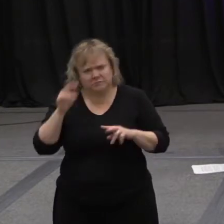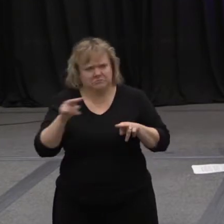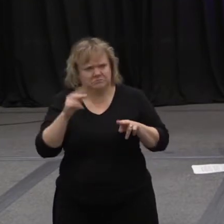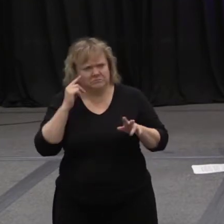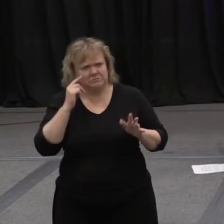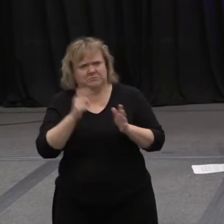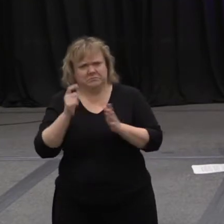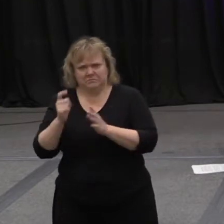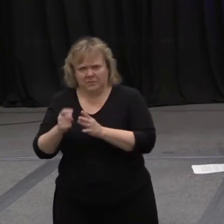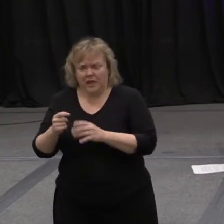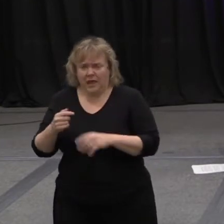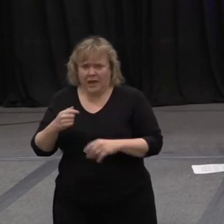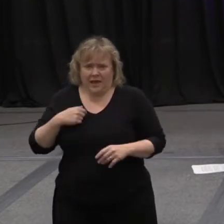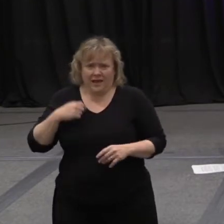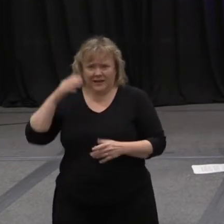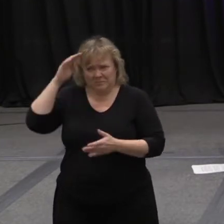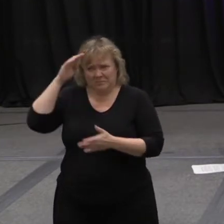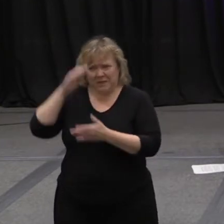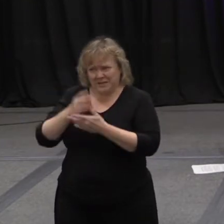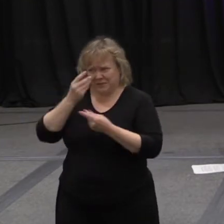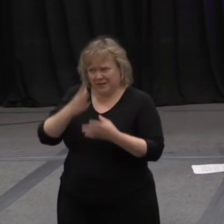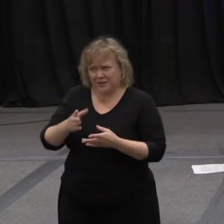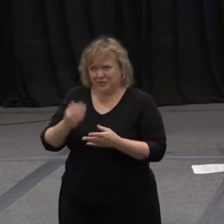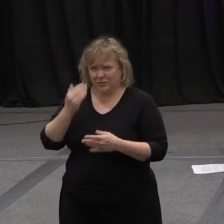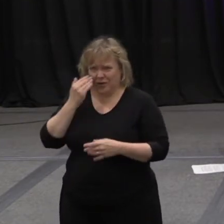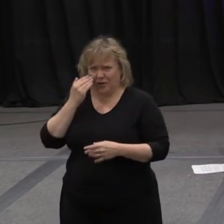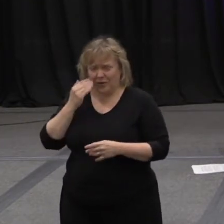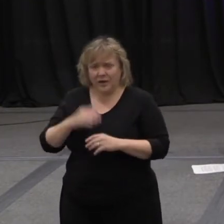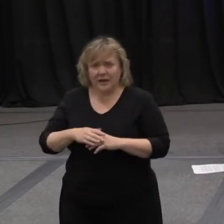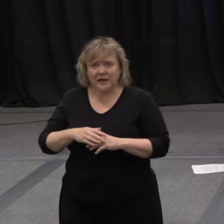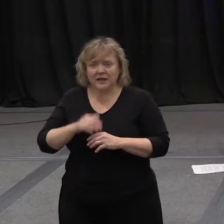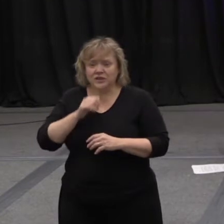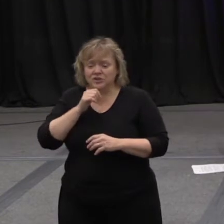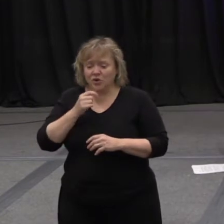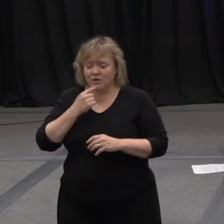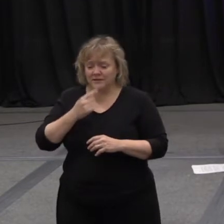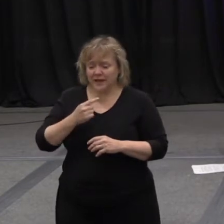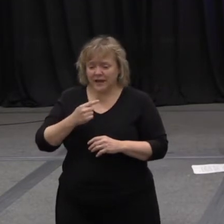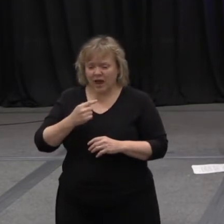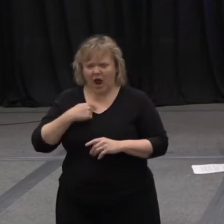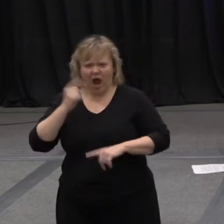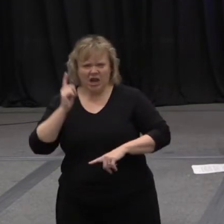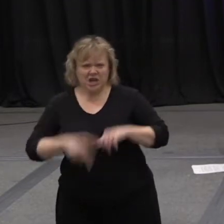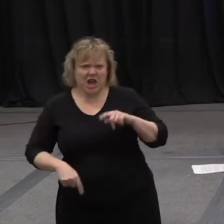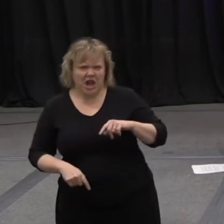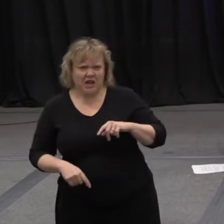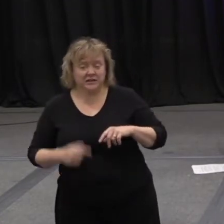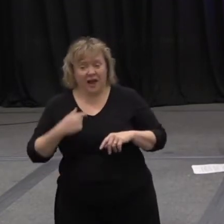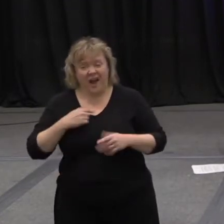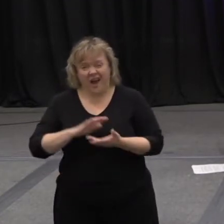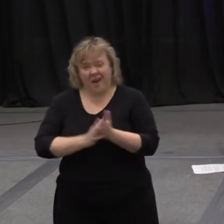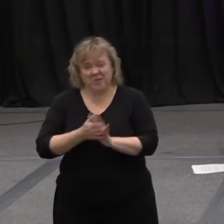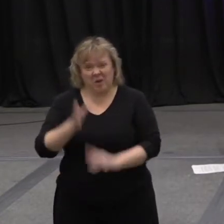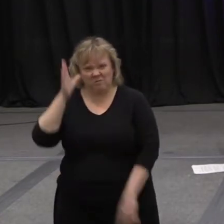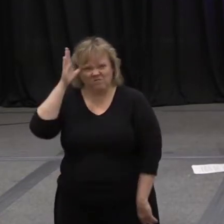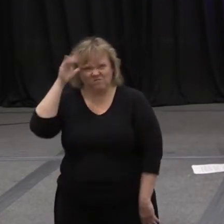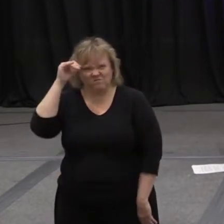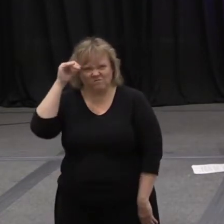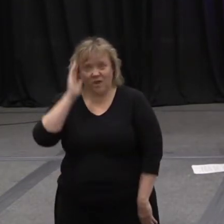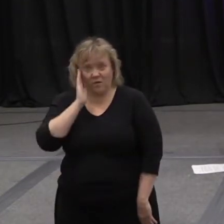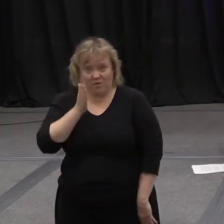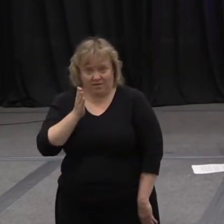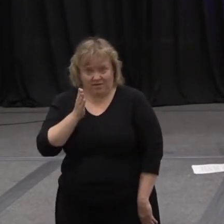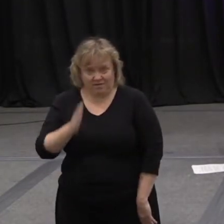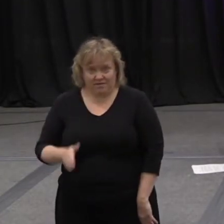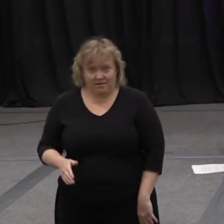I'm sure my husband will back me up on this. Like, don't tell me I can't do something. I'm pretty stubborn and pretty determined. And I'm like, and